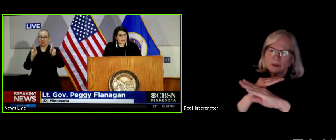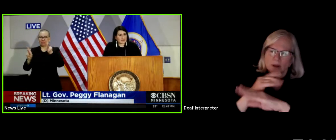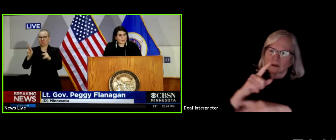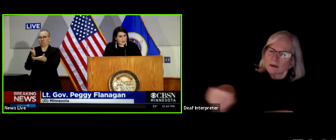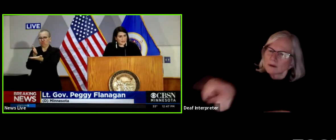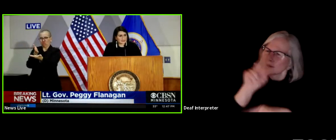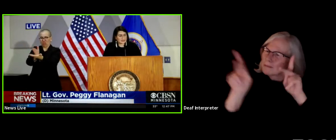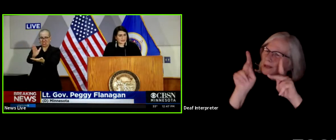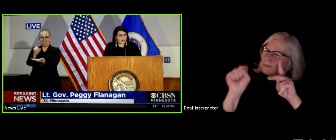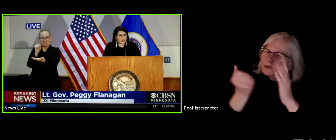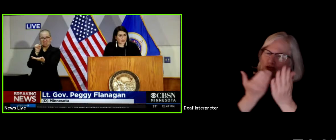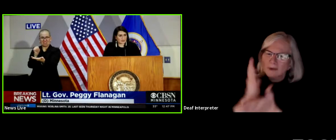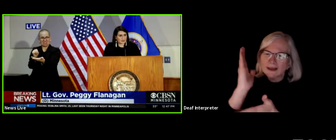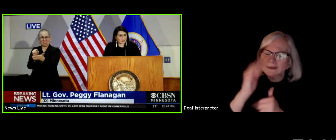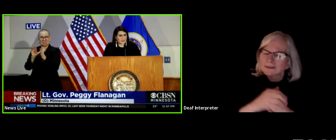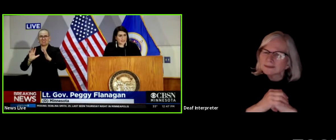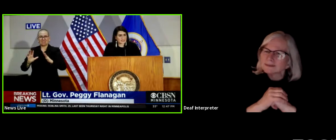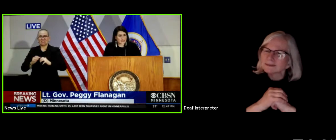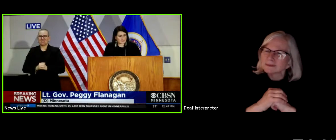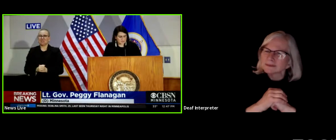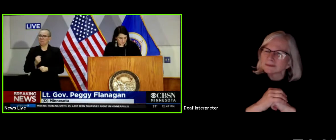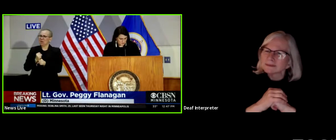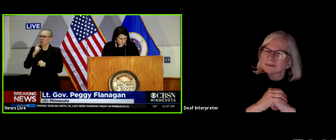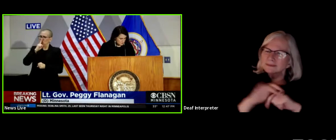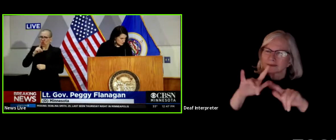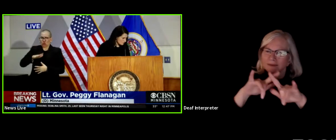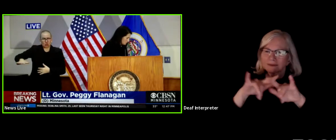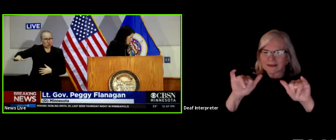also to have that balance with safety.